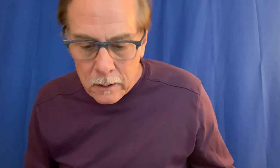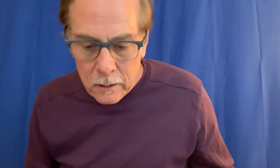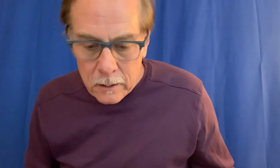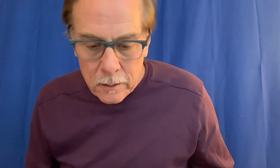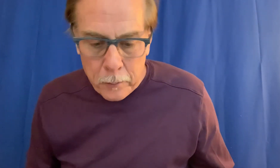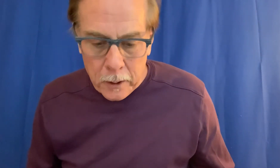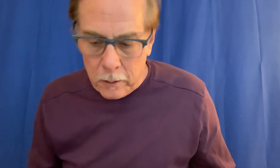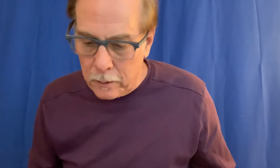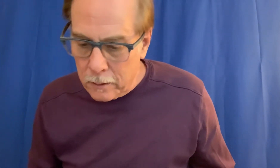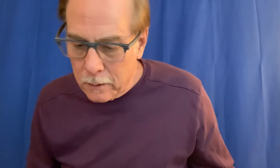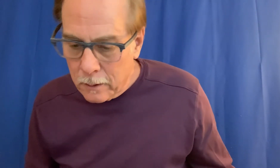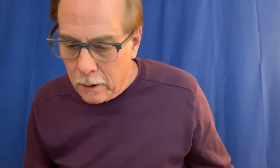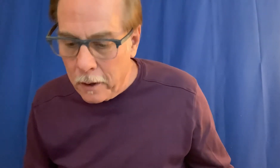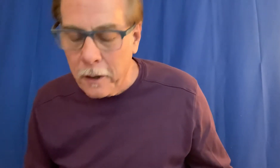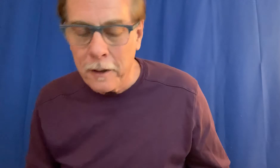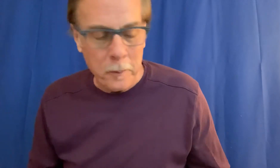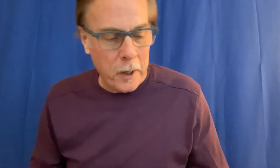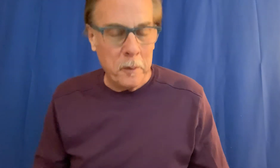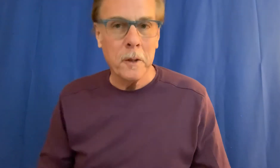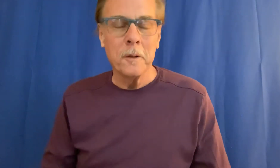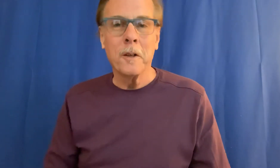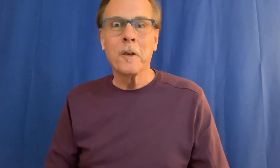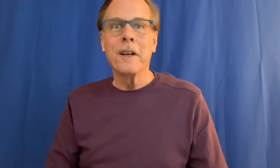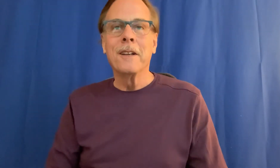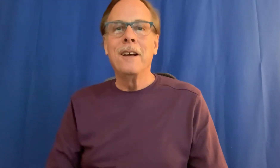is bills. Pay bills, okay.